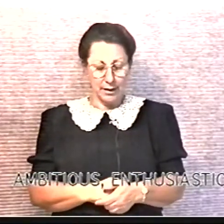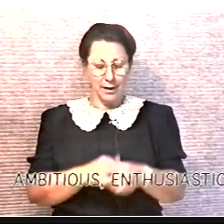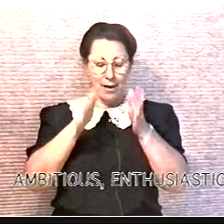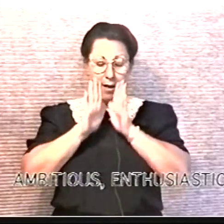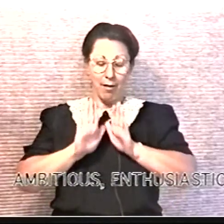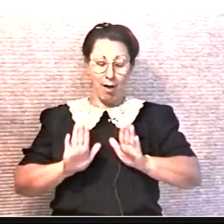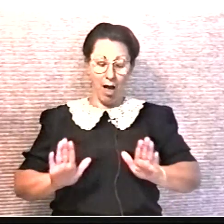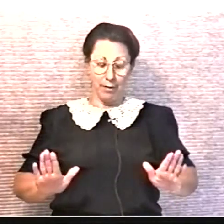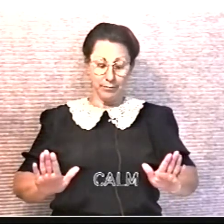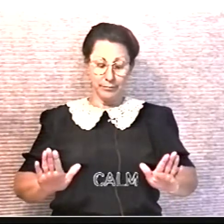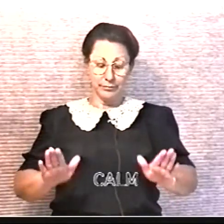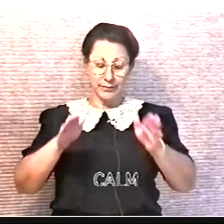Calm.